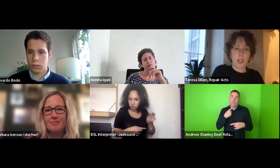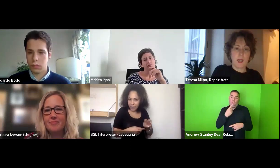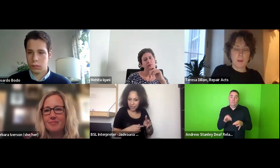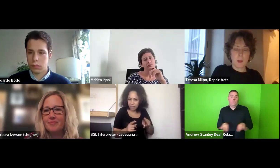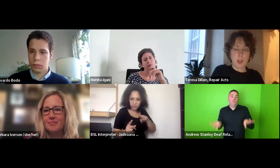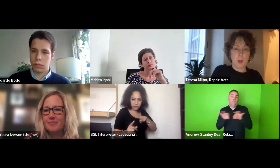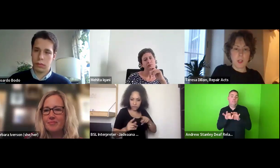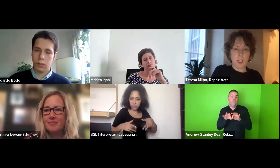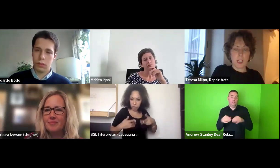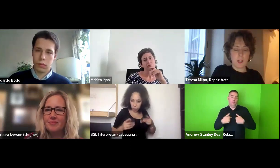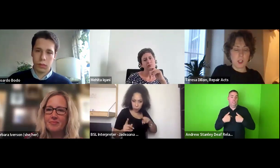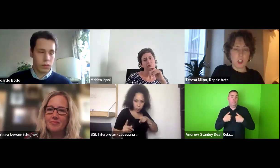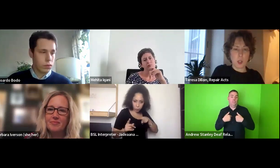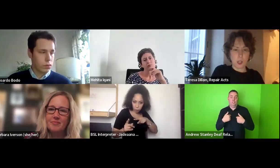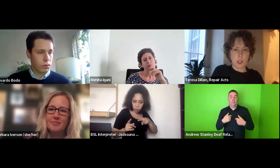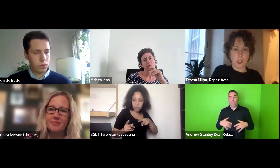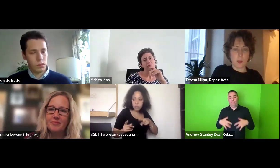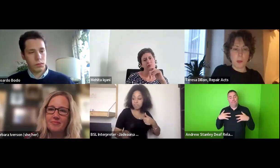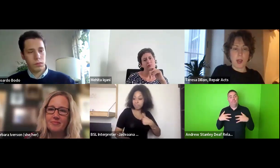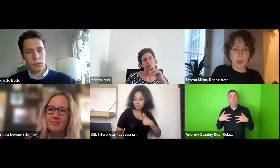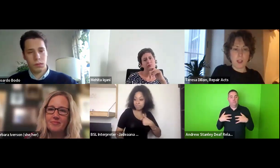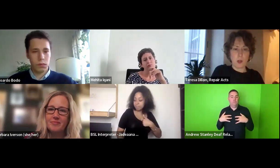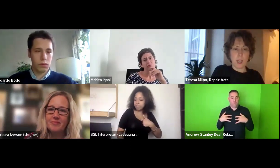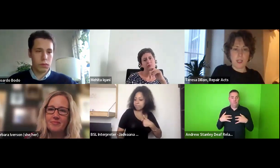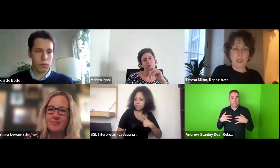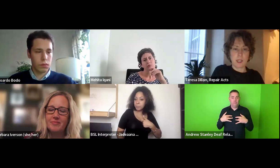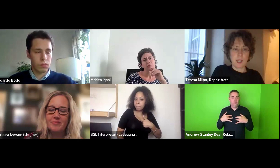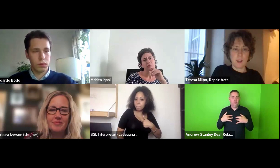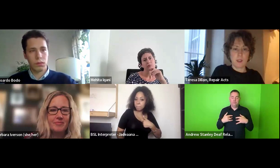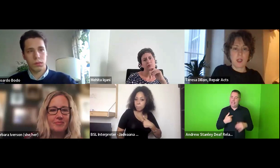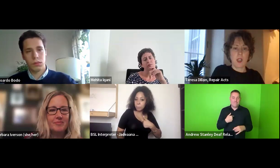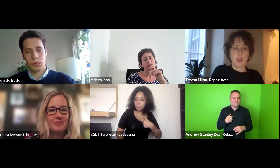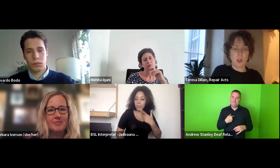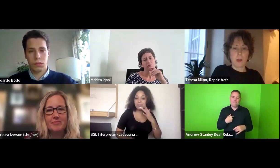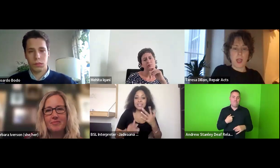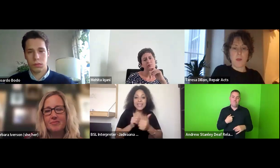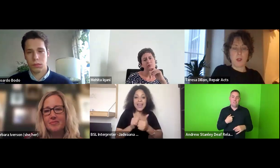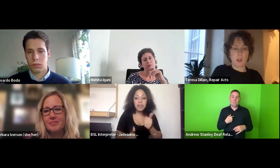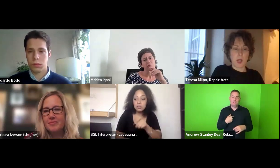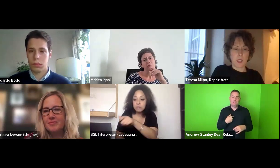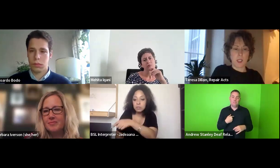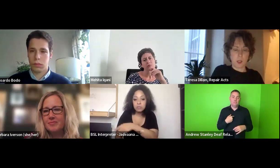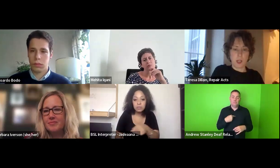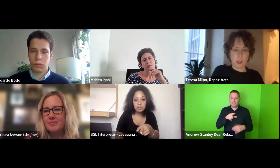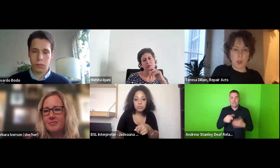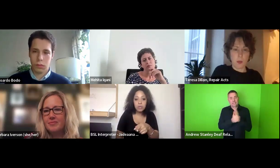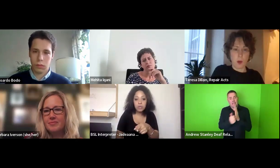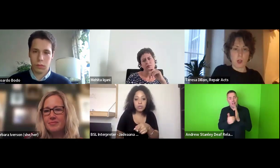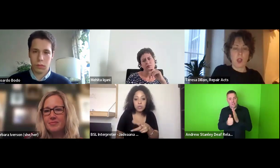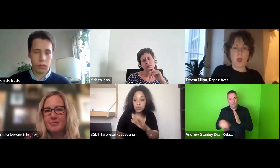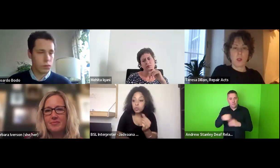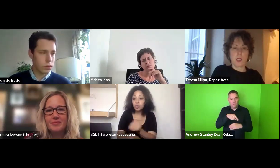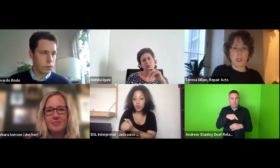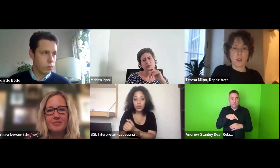we're seeing such a shortage of people having those handy skills to be able to actually do that type